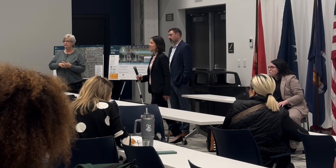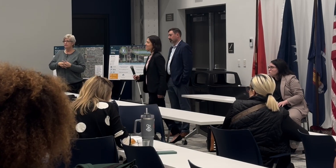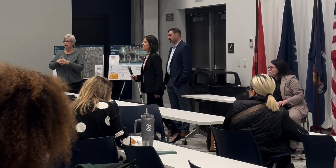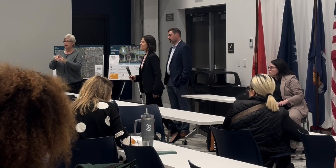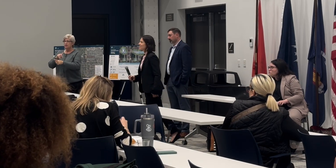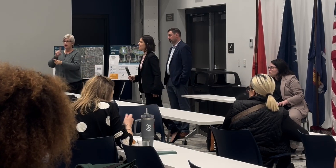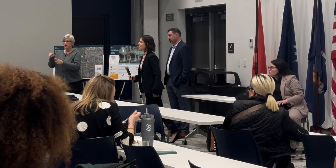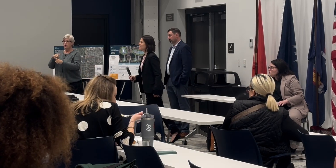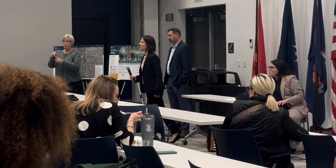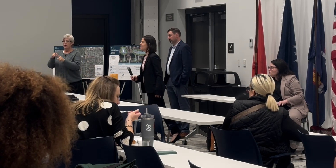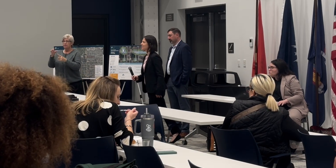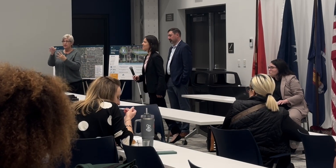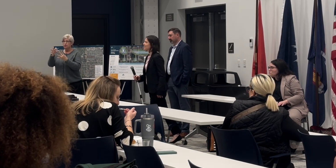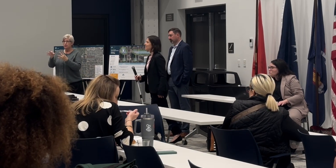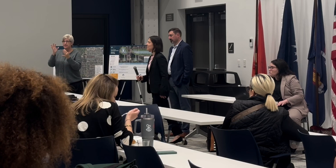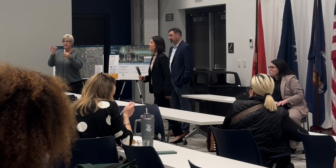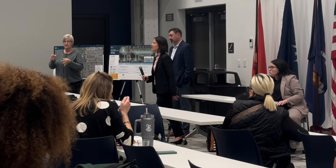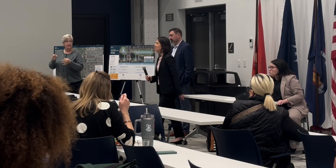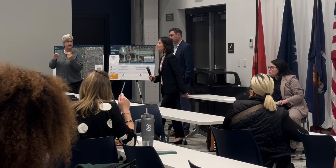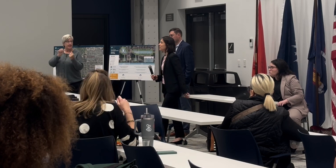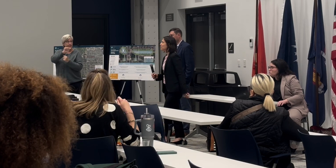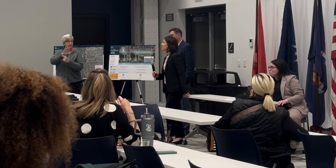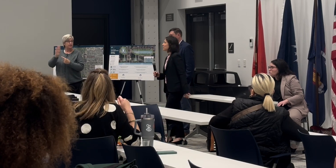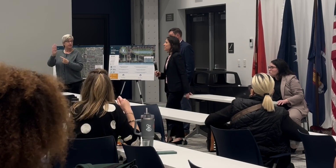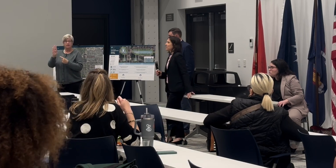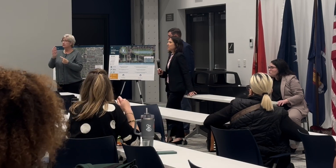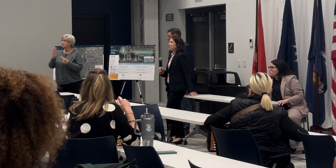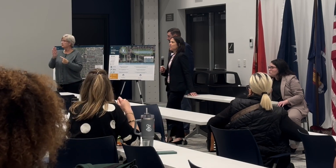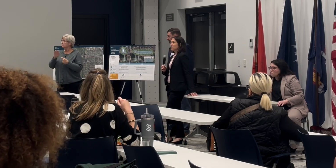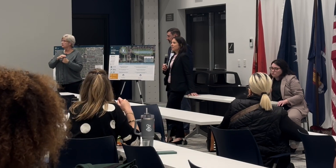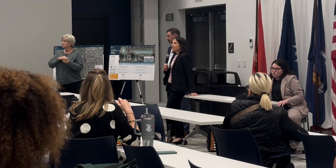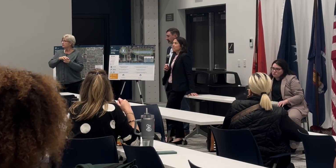When will the choice be made to use options?